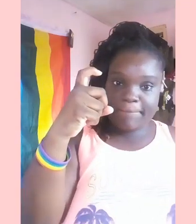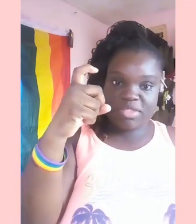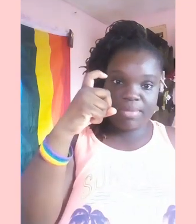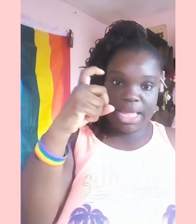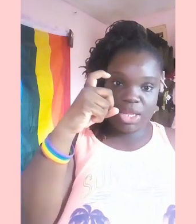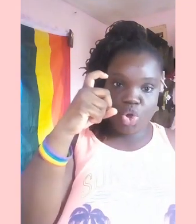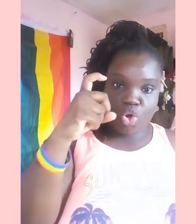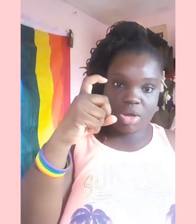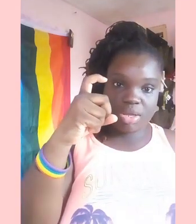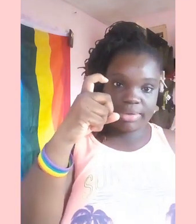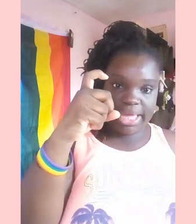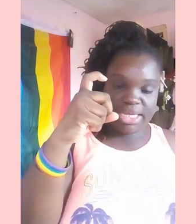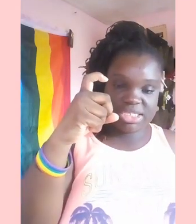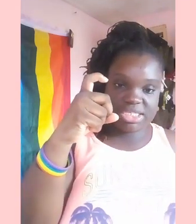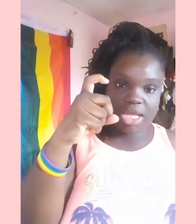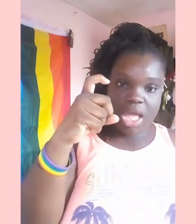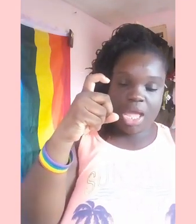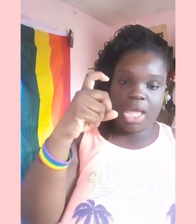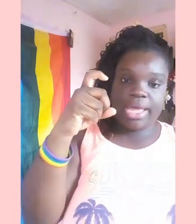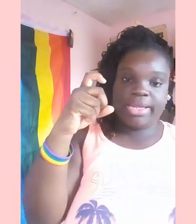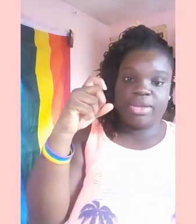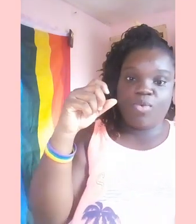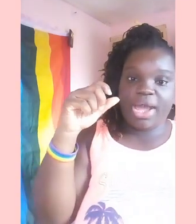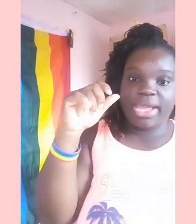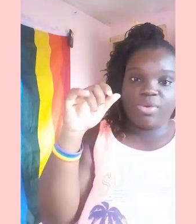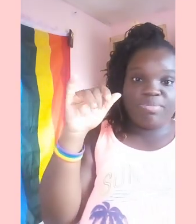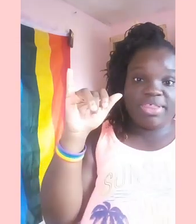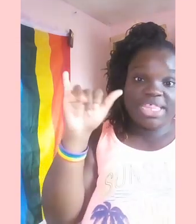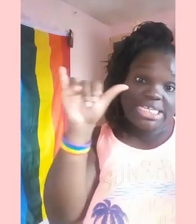You make a little hook, X, and then Y would be this,